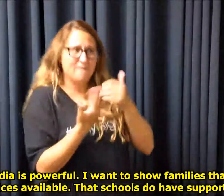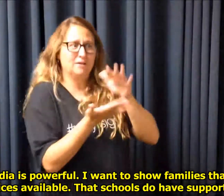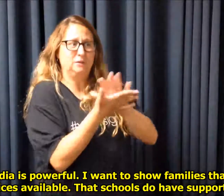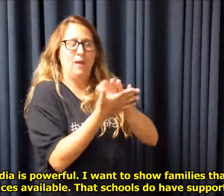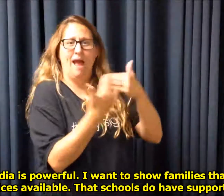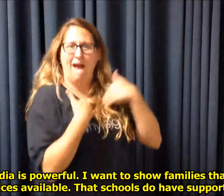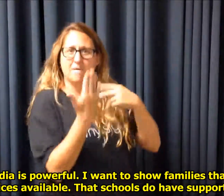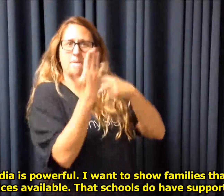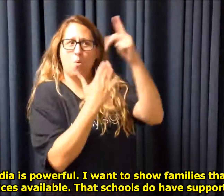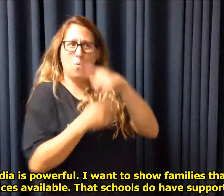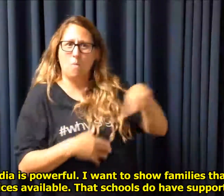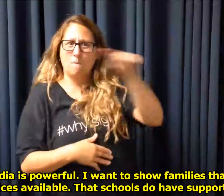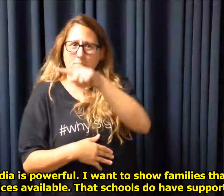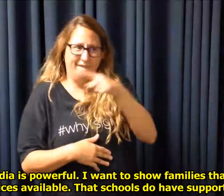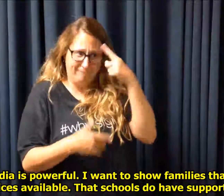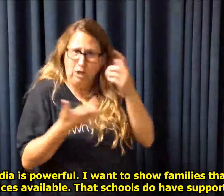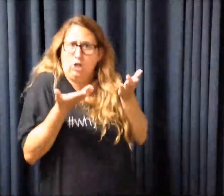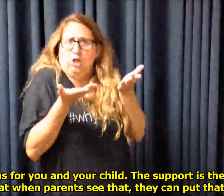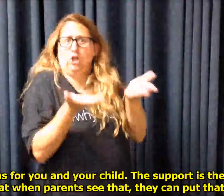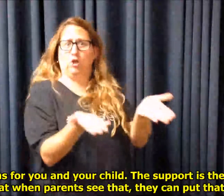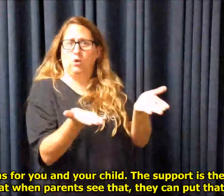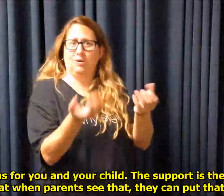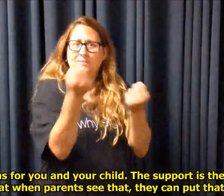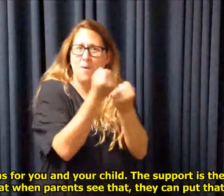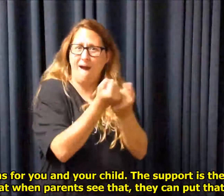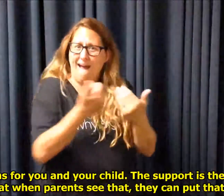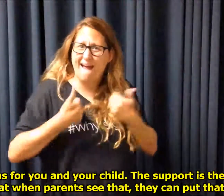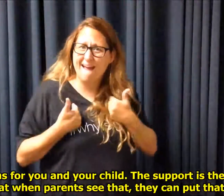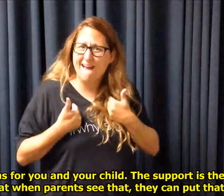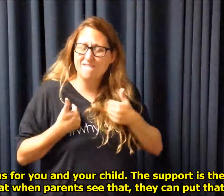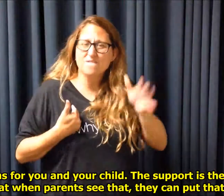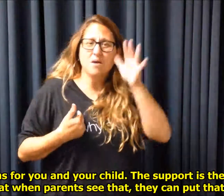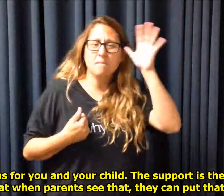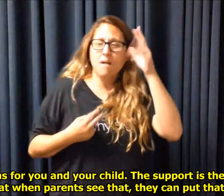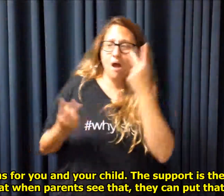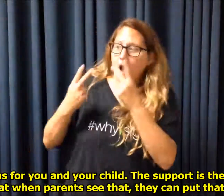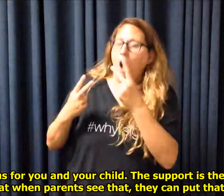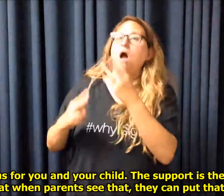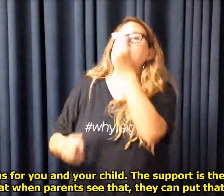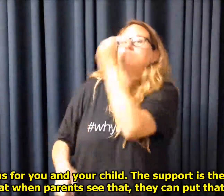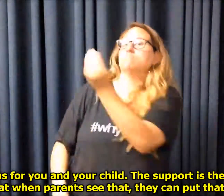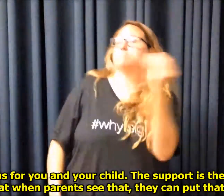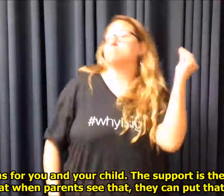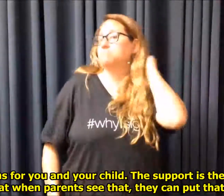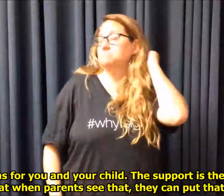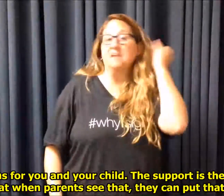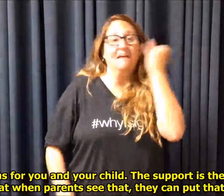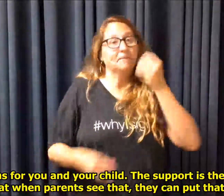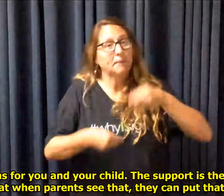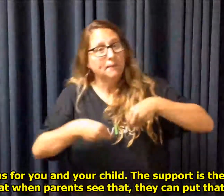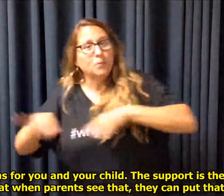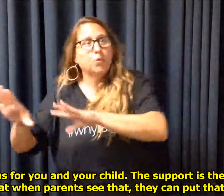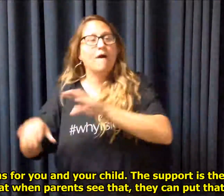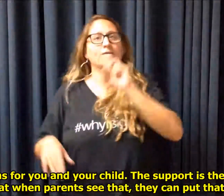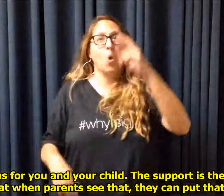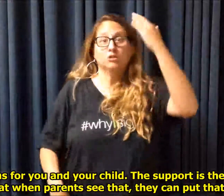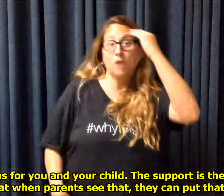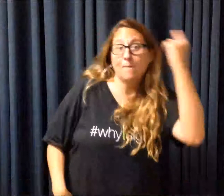available, that schools do have supportive programs for you and your child. The support is there so that when parents see that, they can put that in the back of